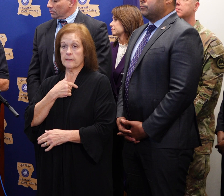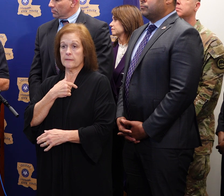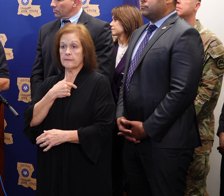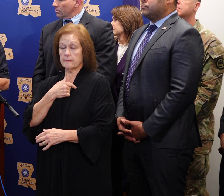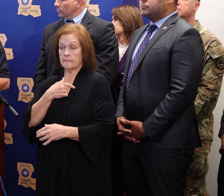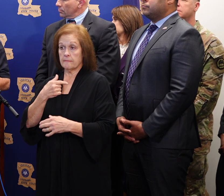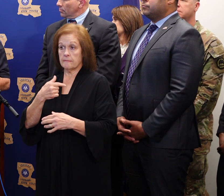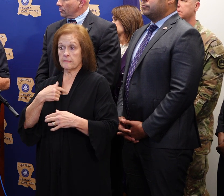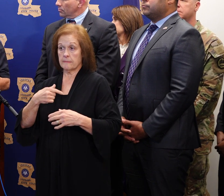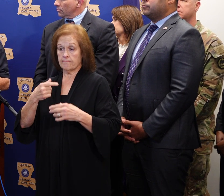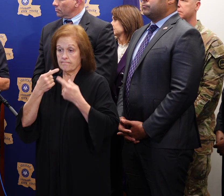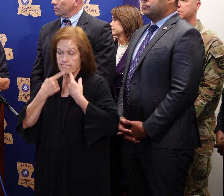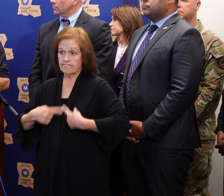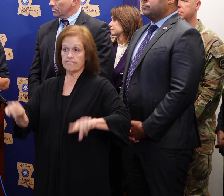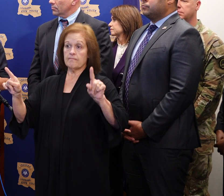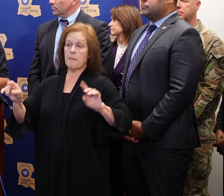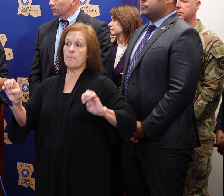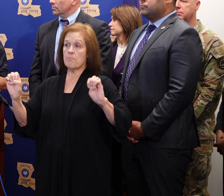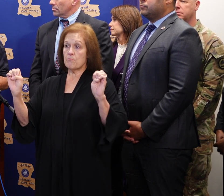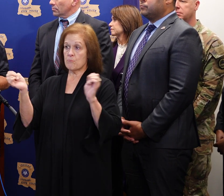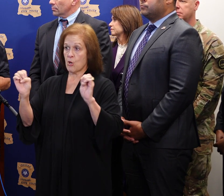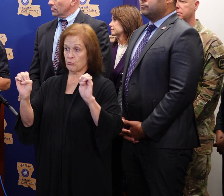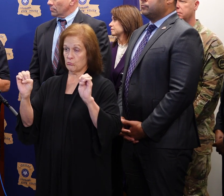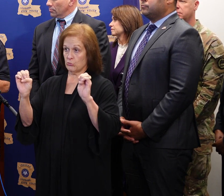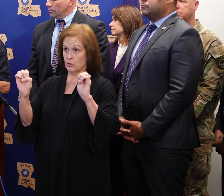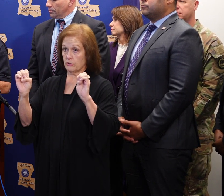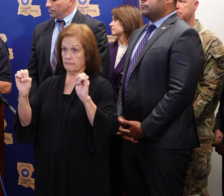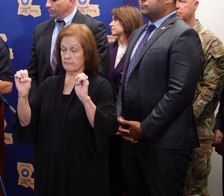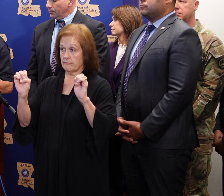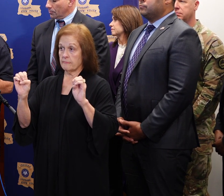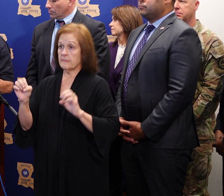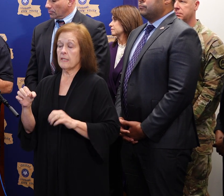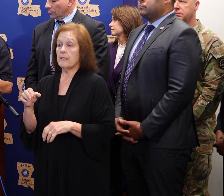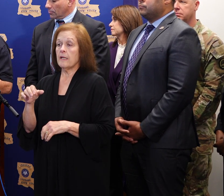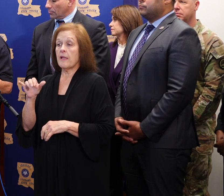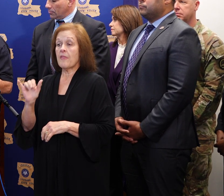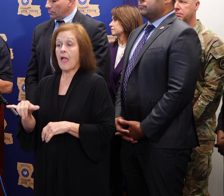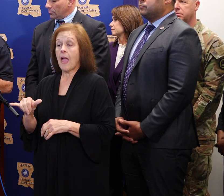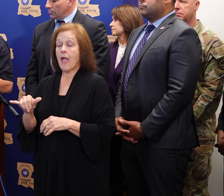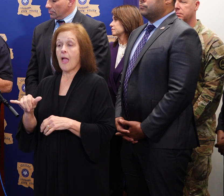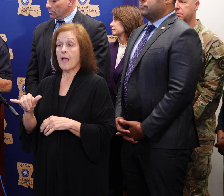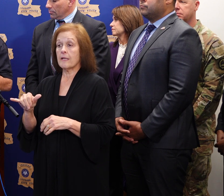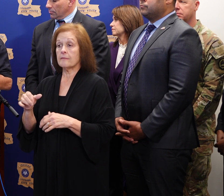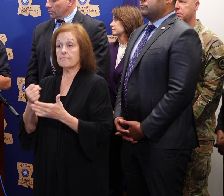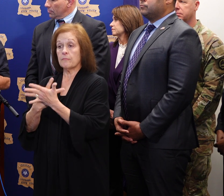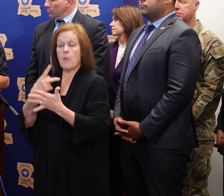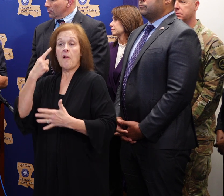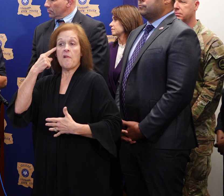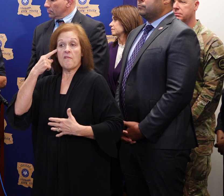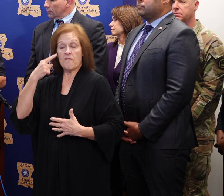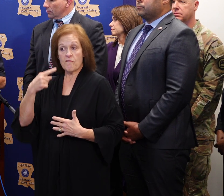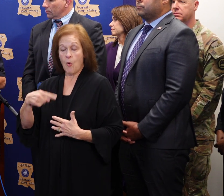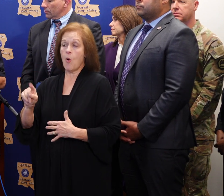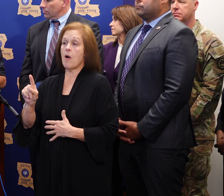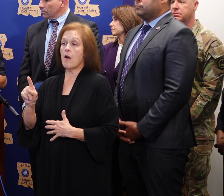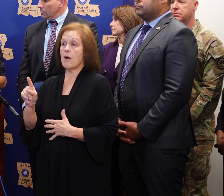I issued an emergency declaration. That declaration was meant to